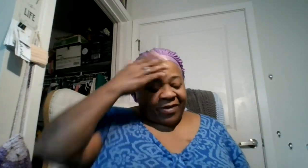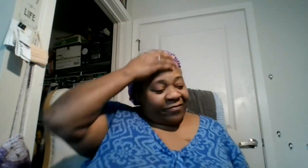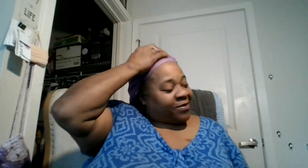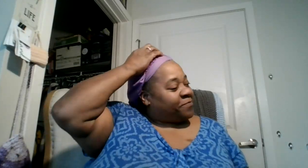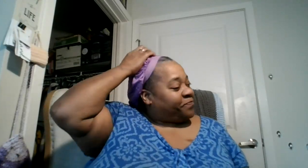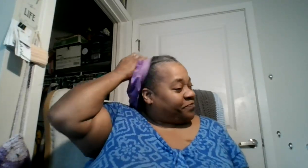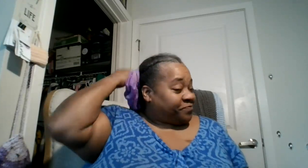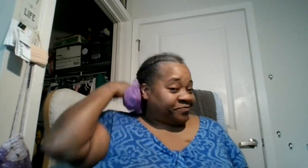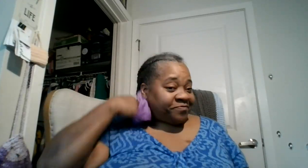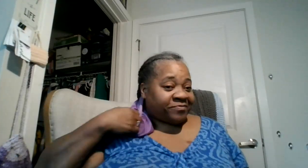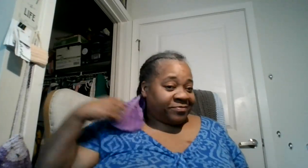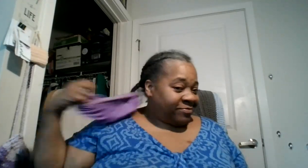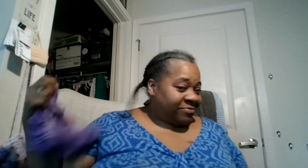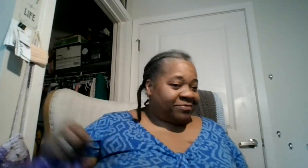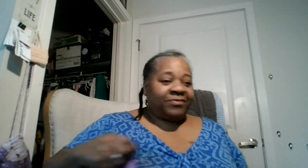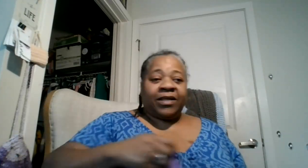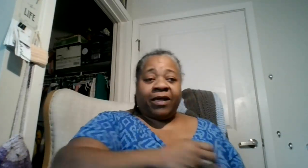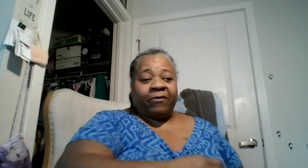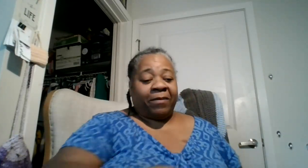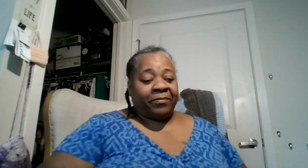the head wrap.